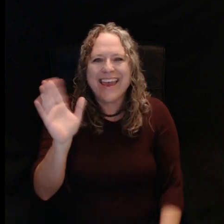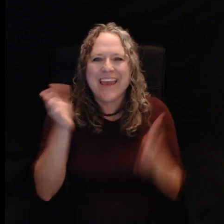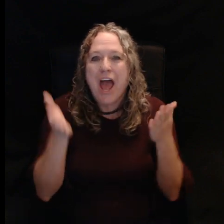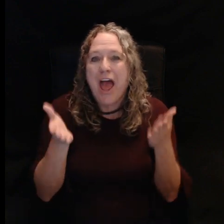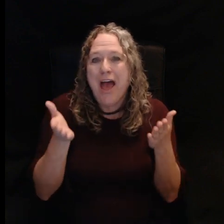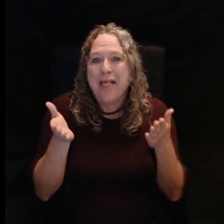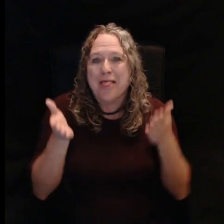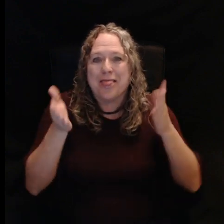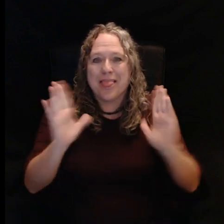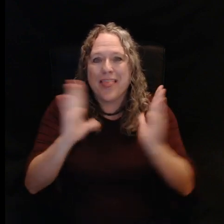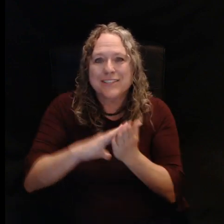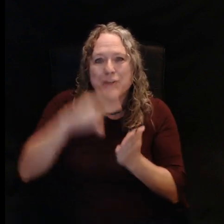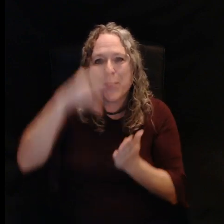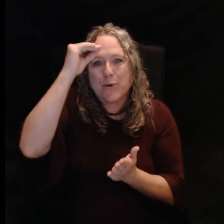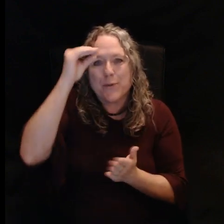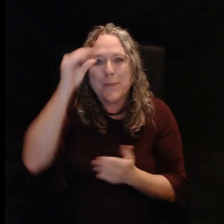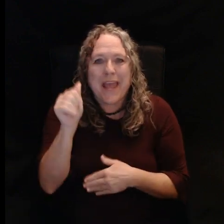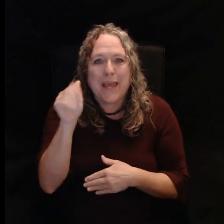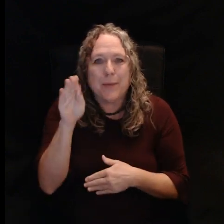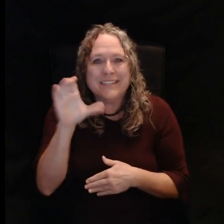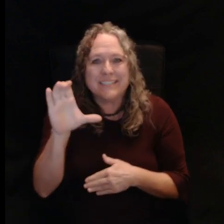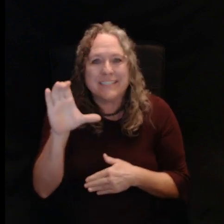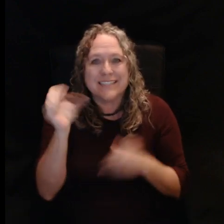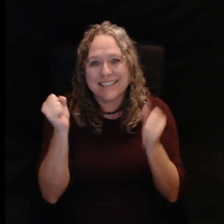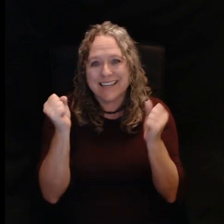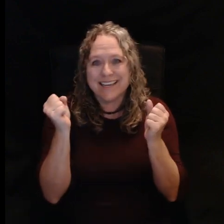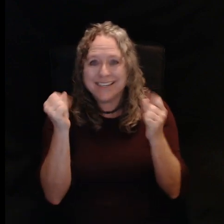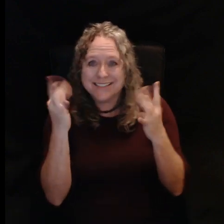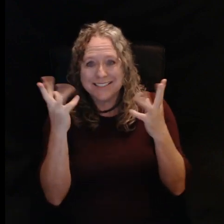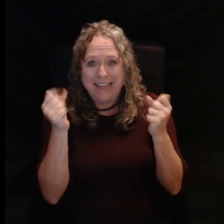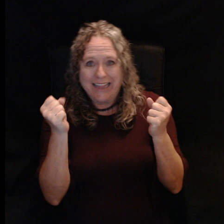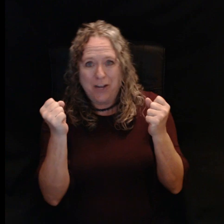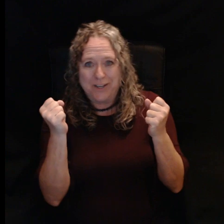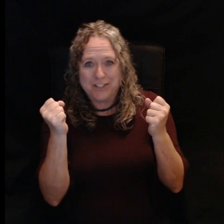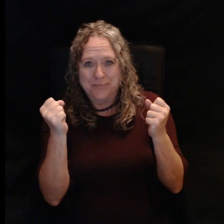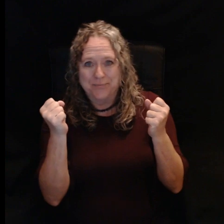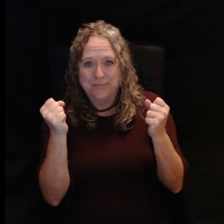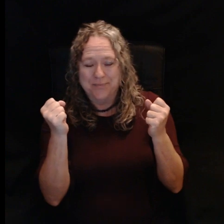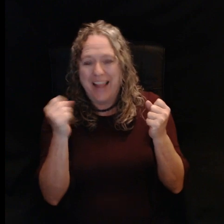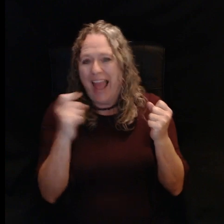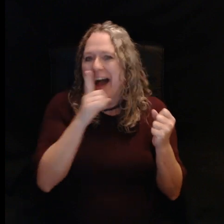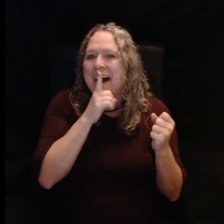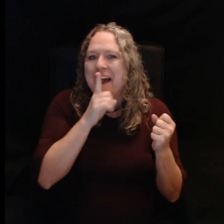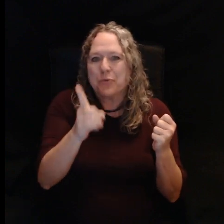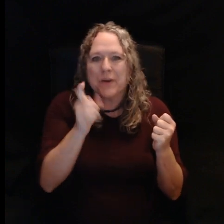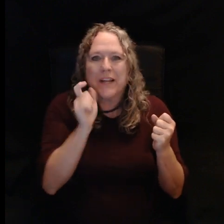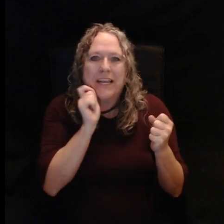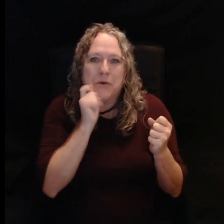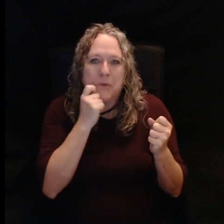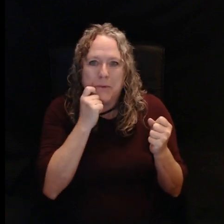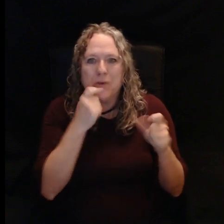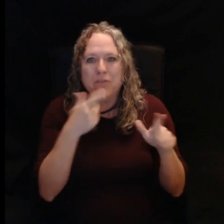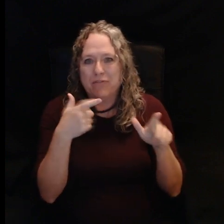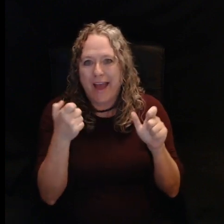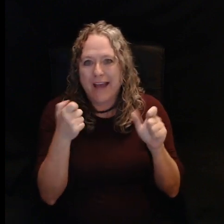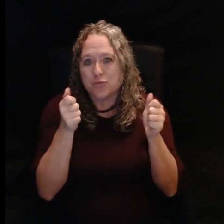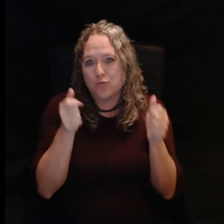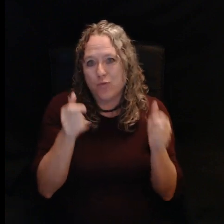Hey, let's learn the ABCs in sign language. I have a really cool, fast way